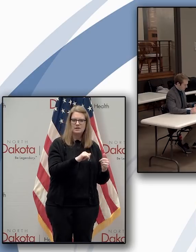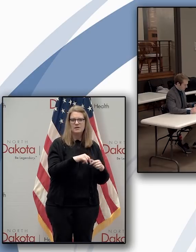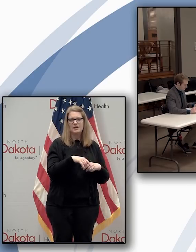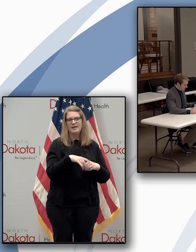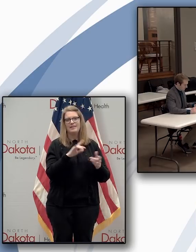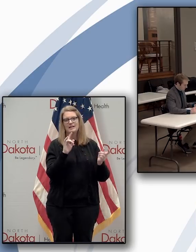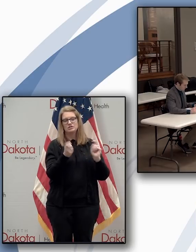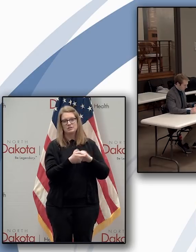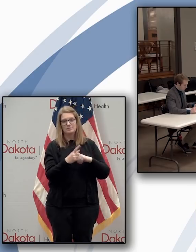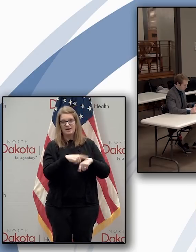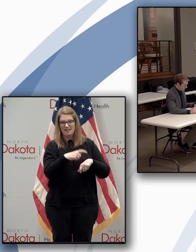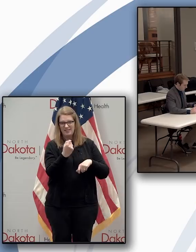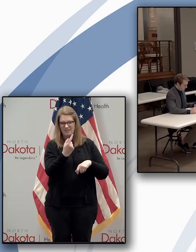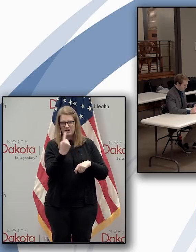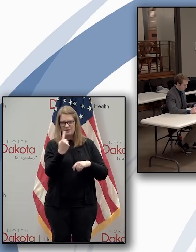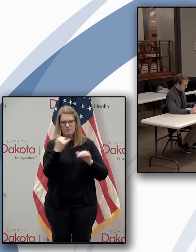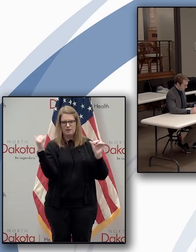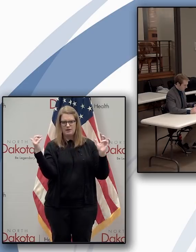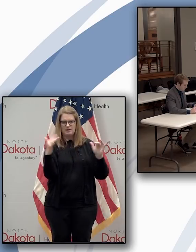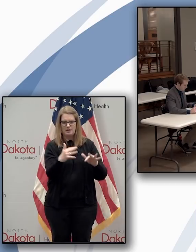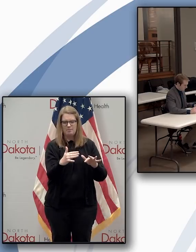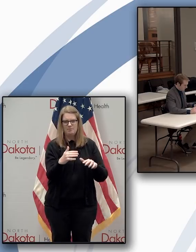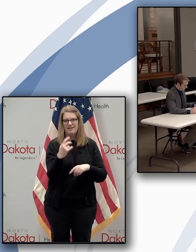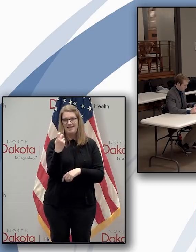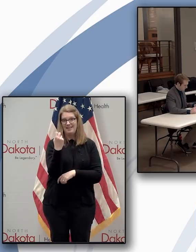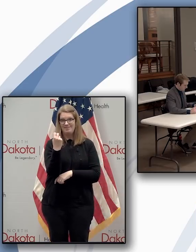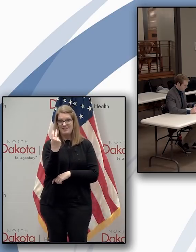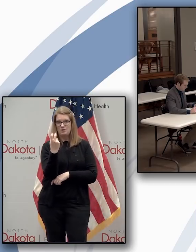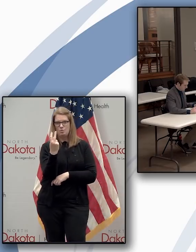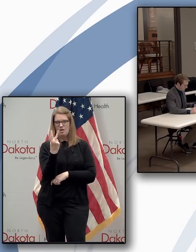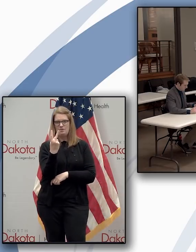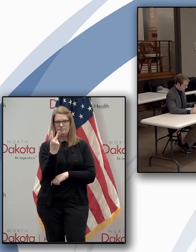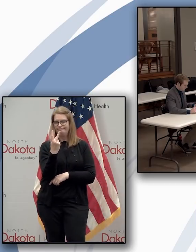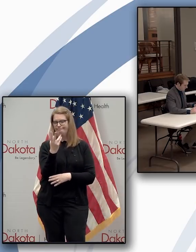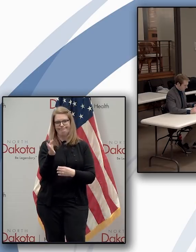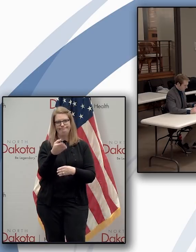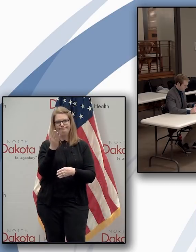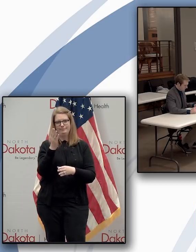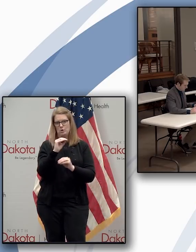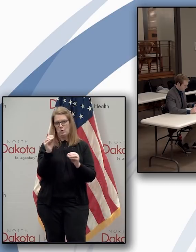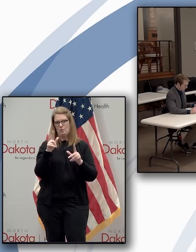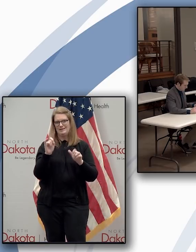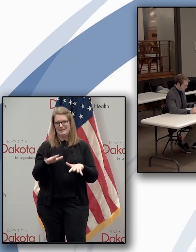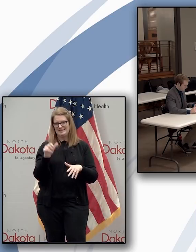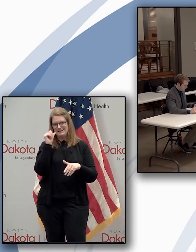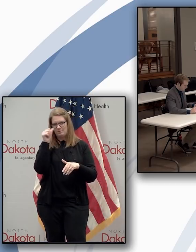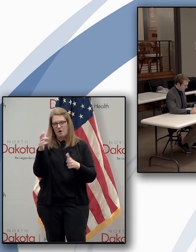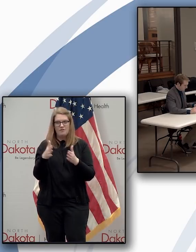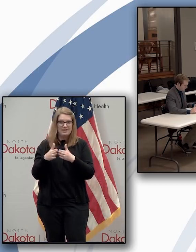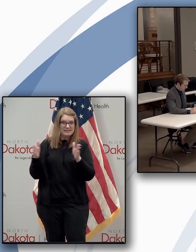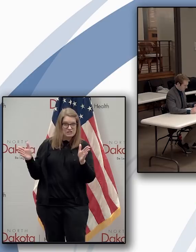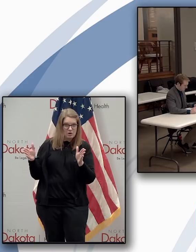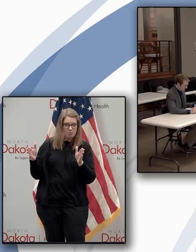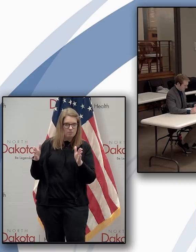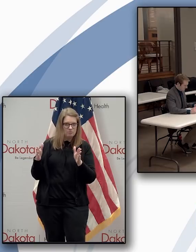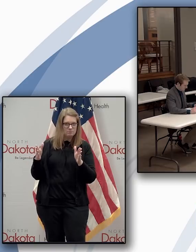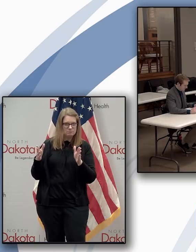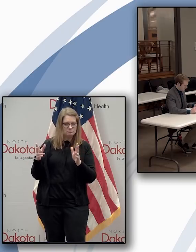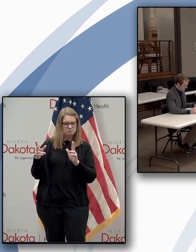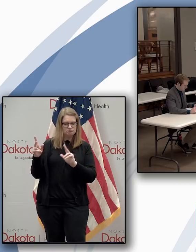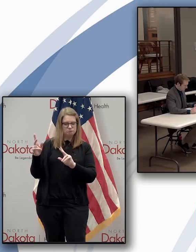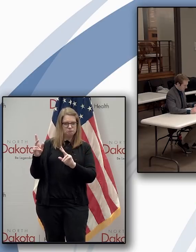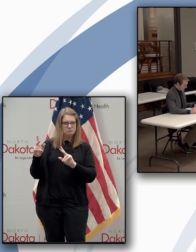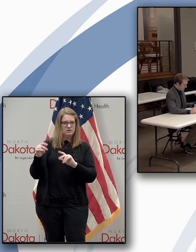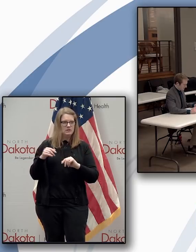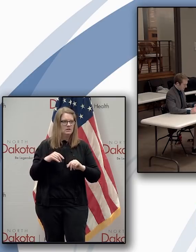o'clock. Then at 12:30, it was changed to no testing tomorrow for the general public Tuesday. Question